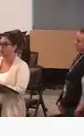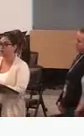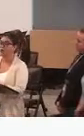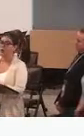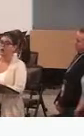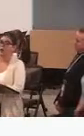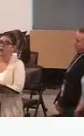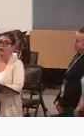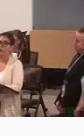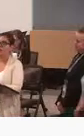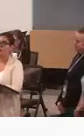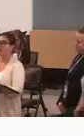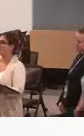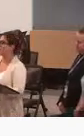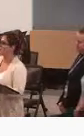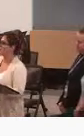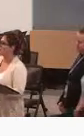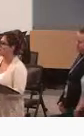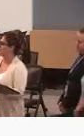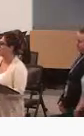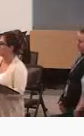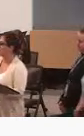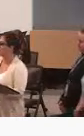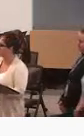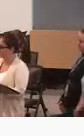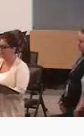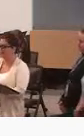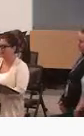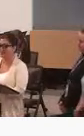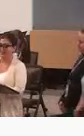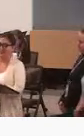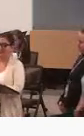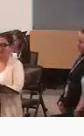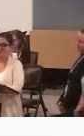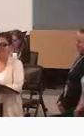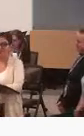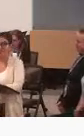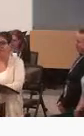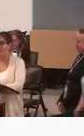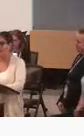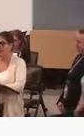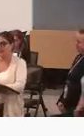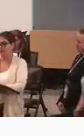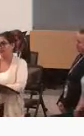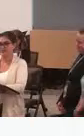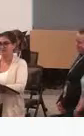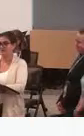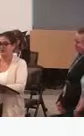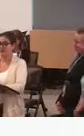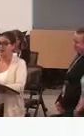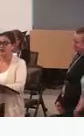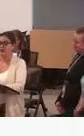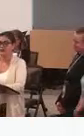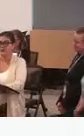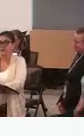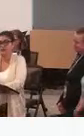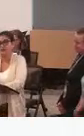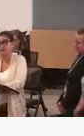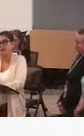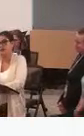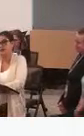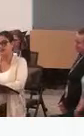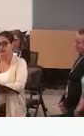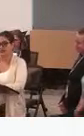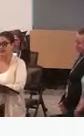to grow. I remember when it started and there was just a couple, but look at the team now and it's